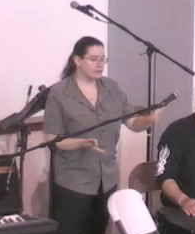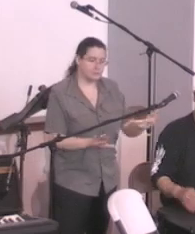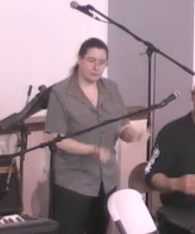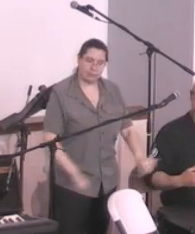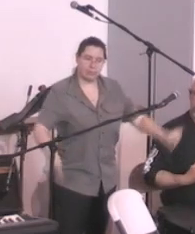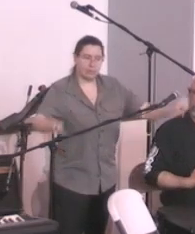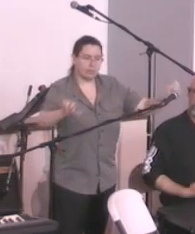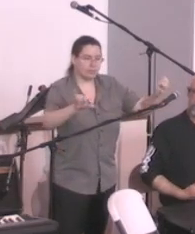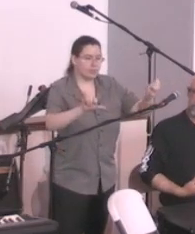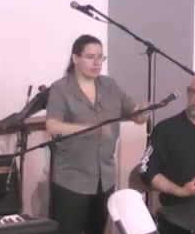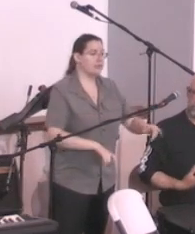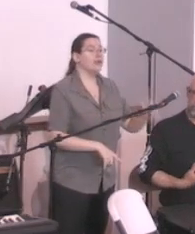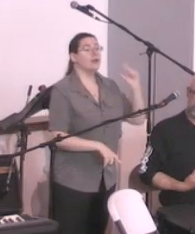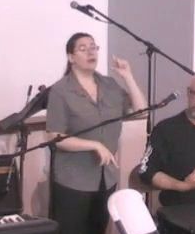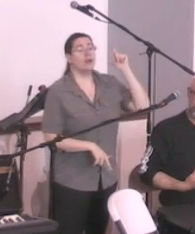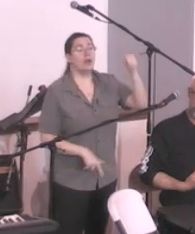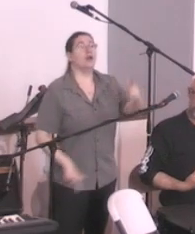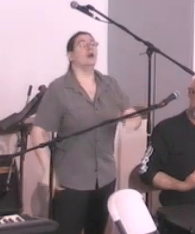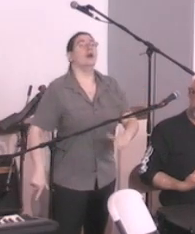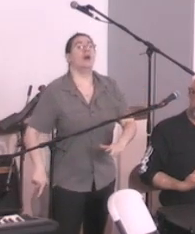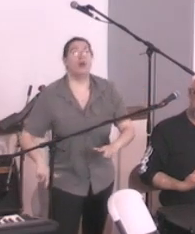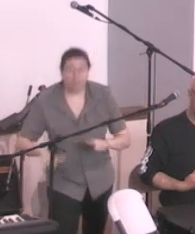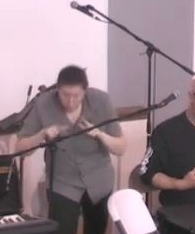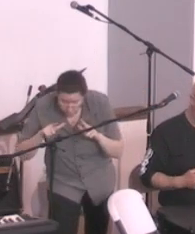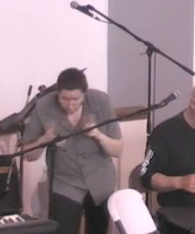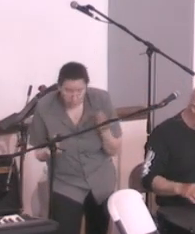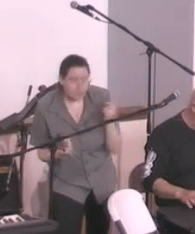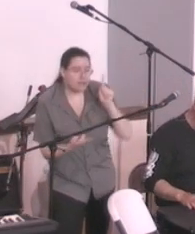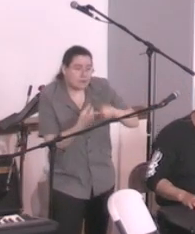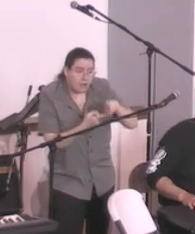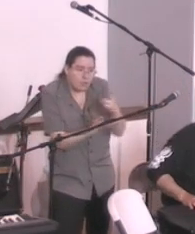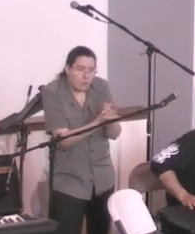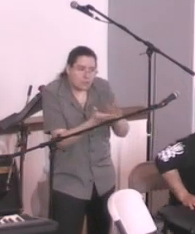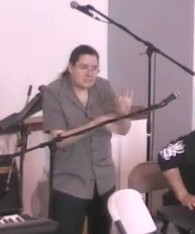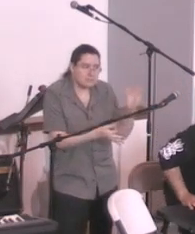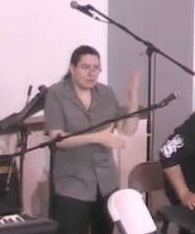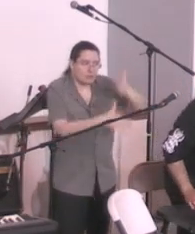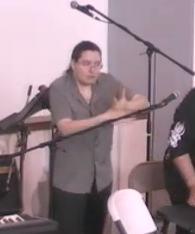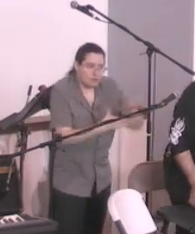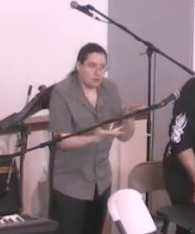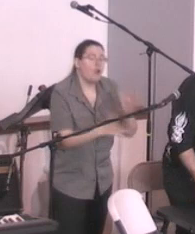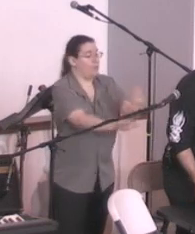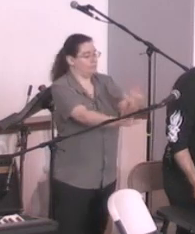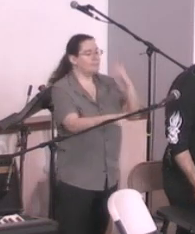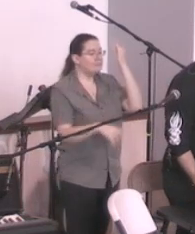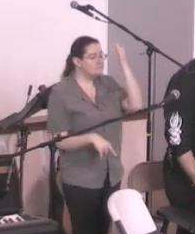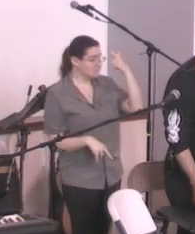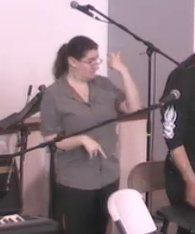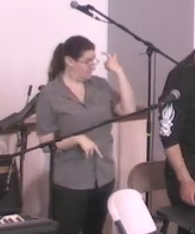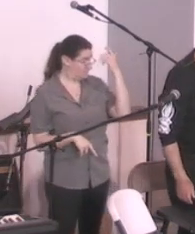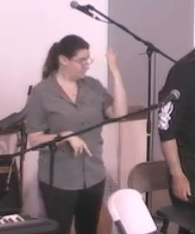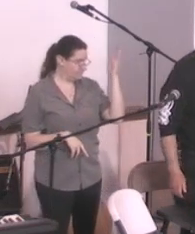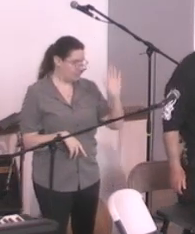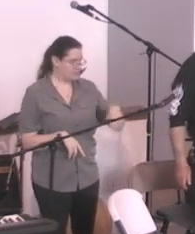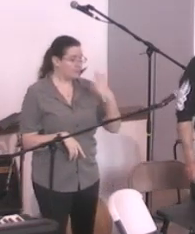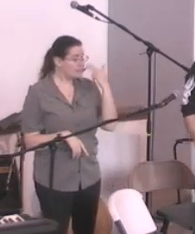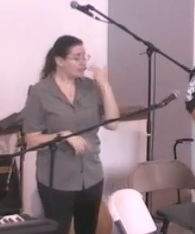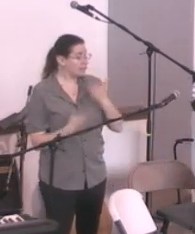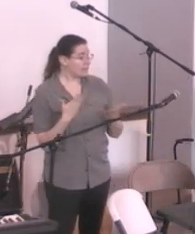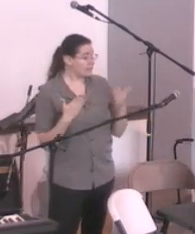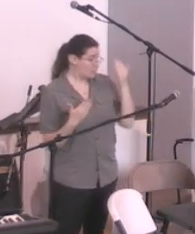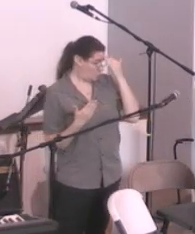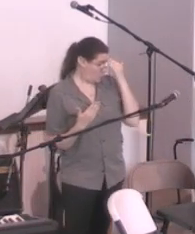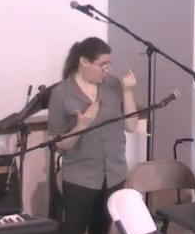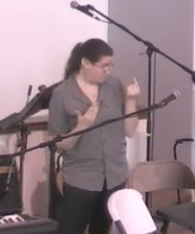same thing. So until the Holy Spirit comes in our life, and you know the funny thing about it is, when I got saved,